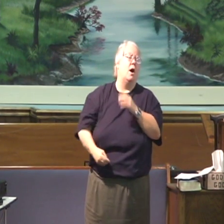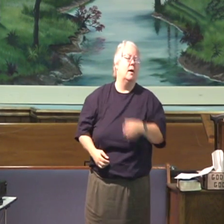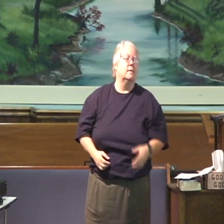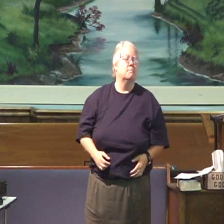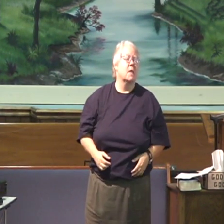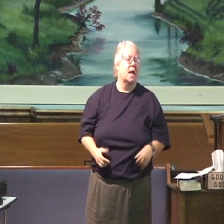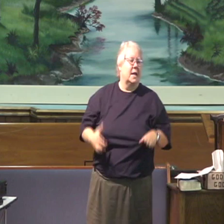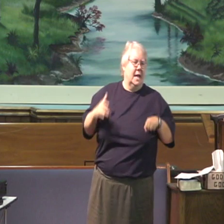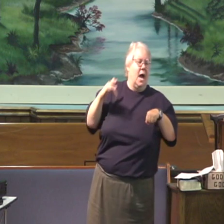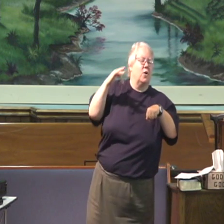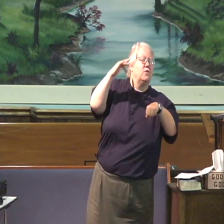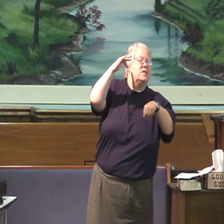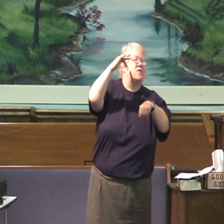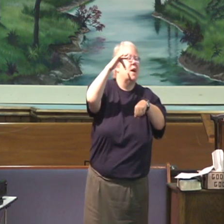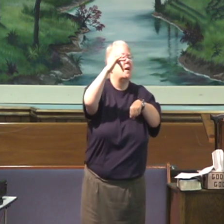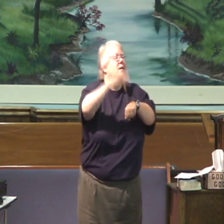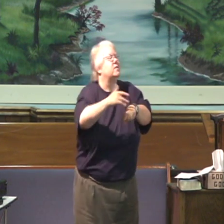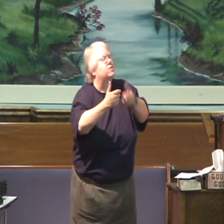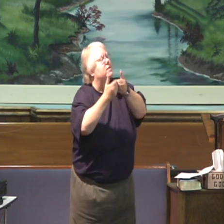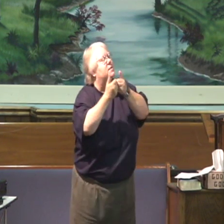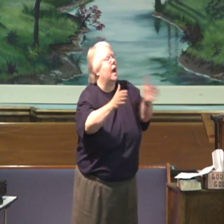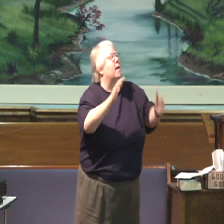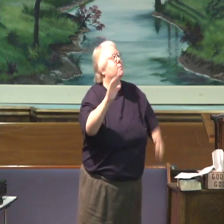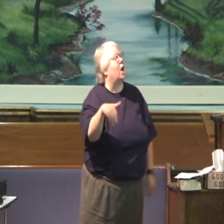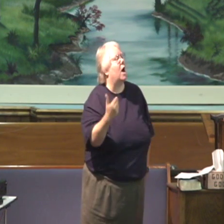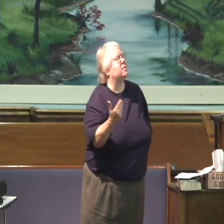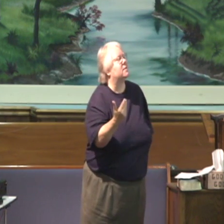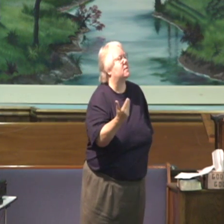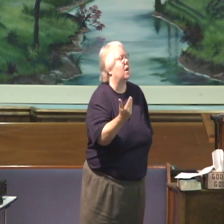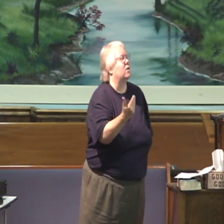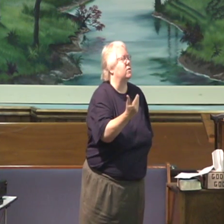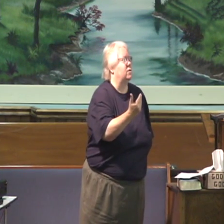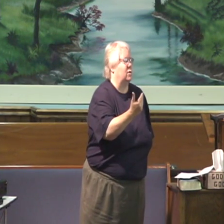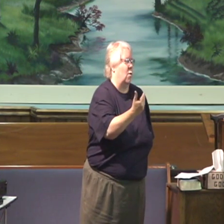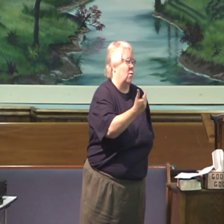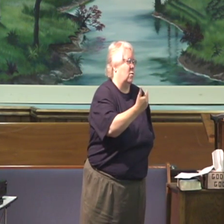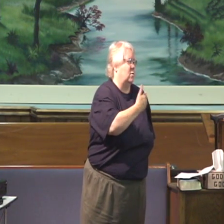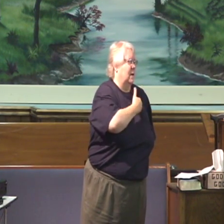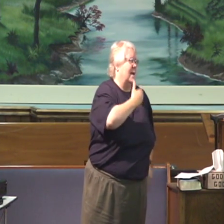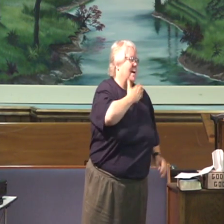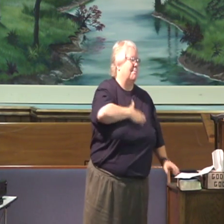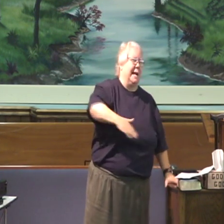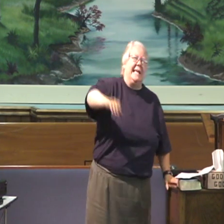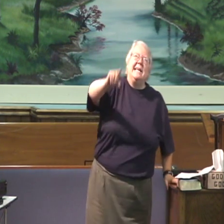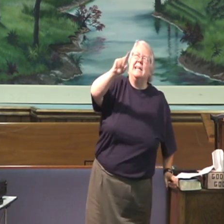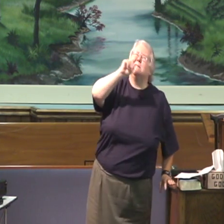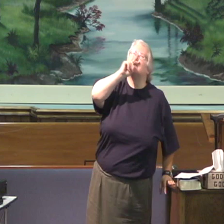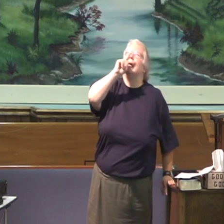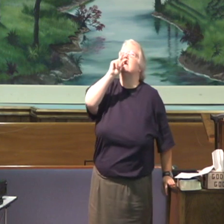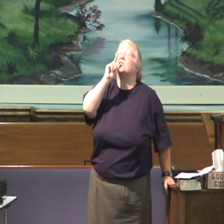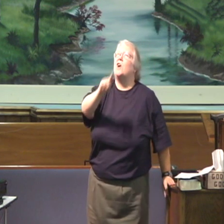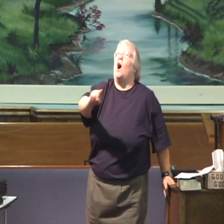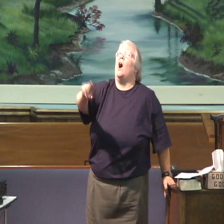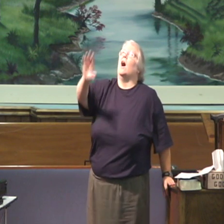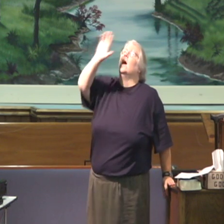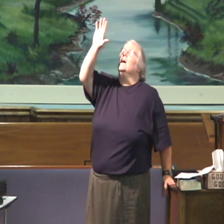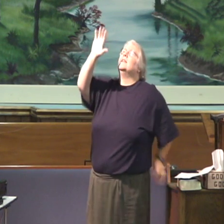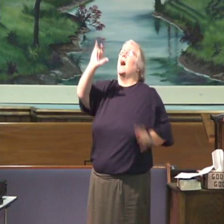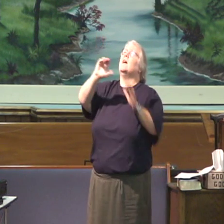void, that we share to some lost souls. Please be sure that